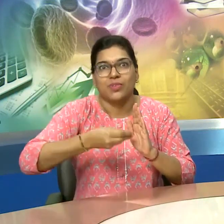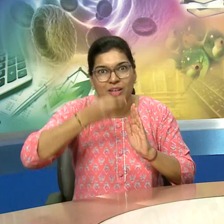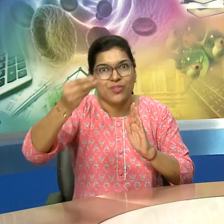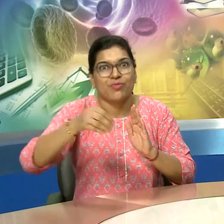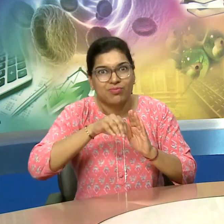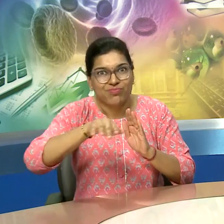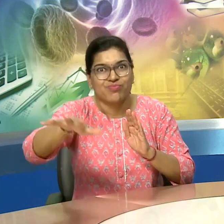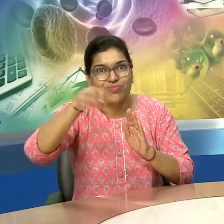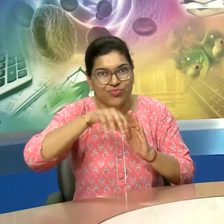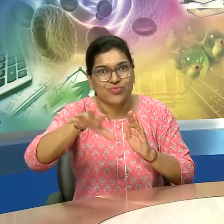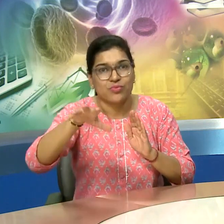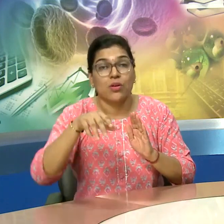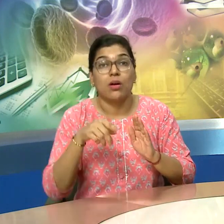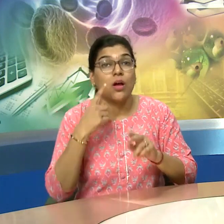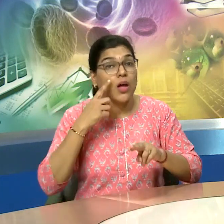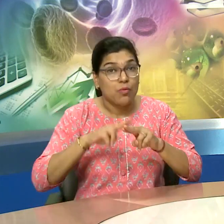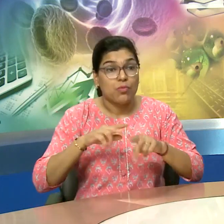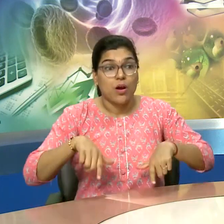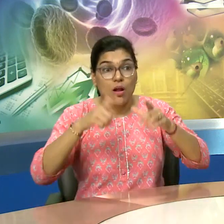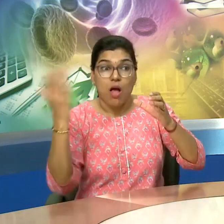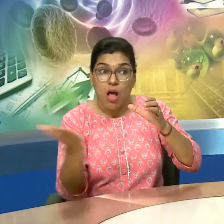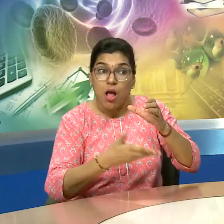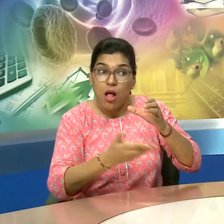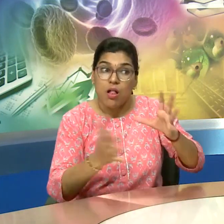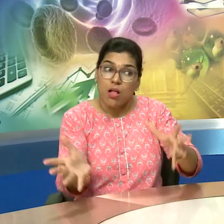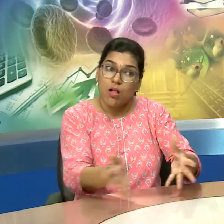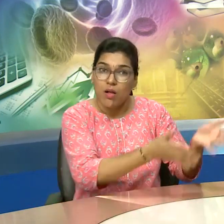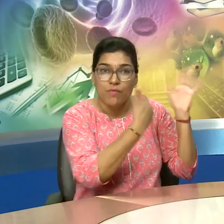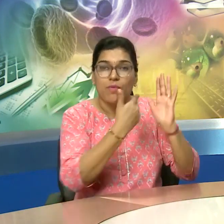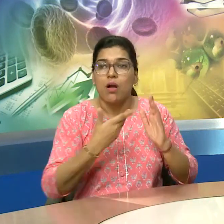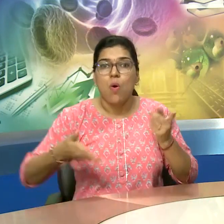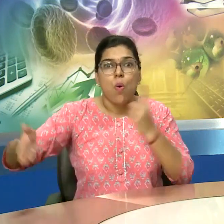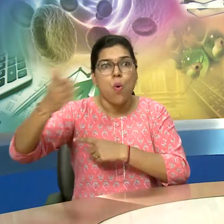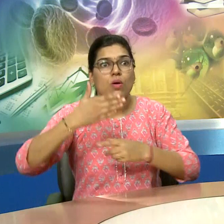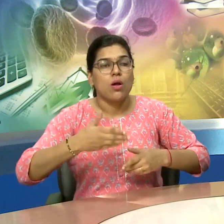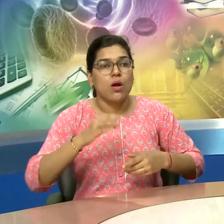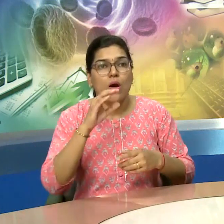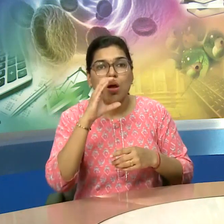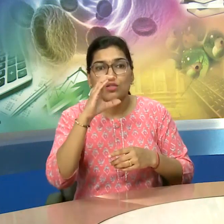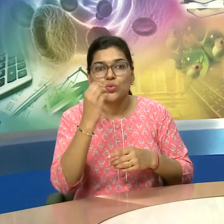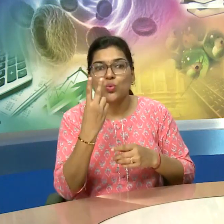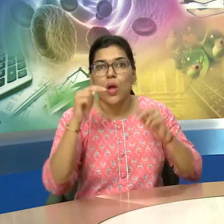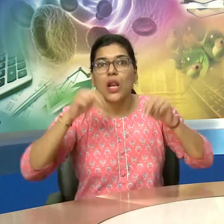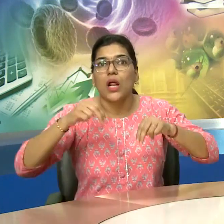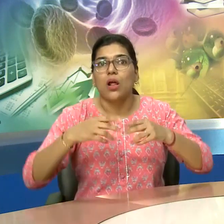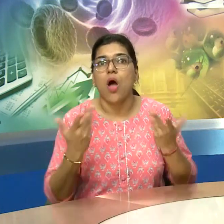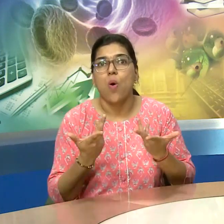the greenhouse gas for photosynthesis. So, if there are no trees, then